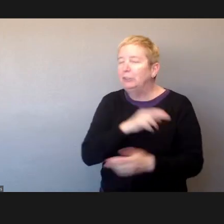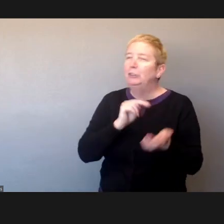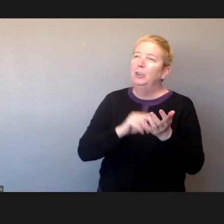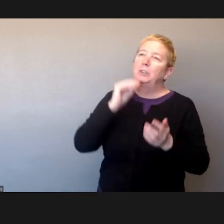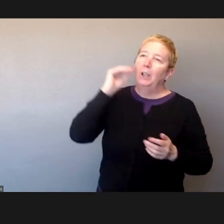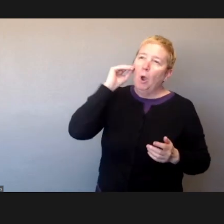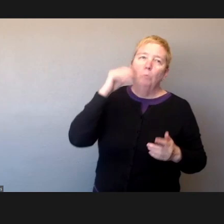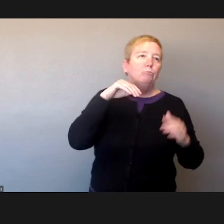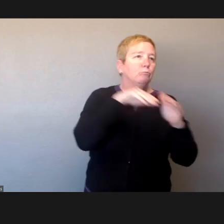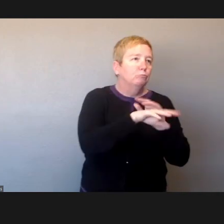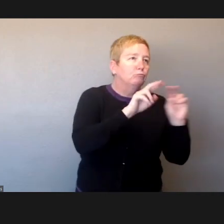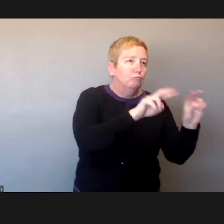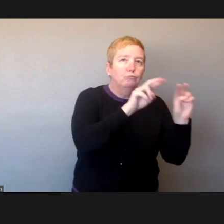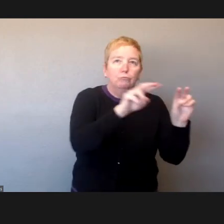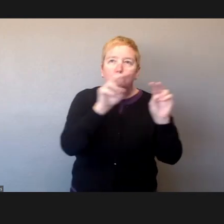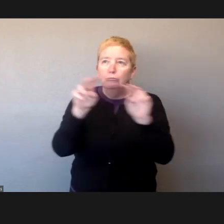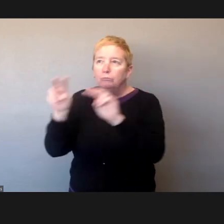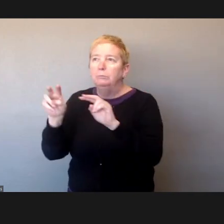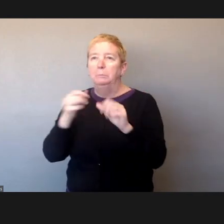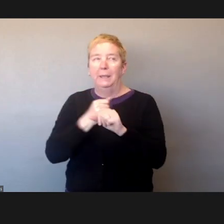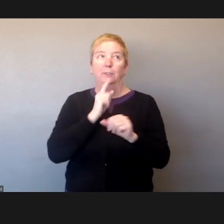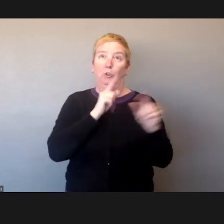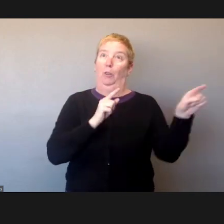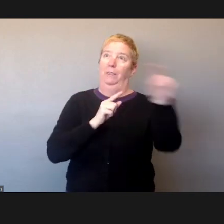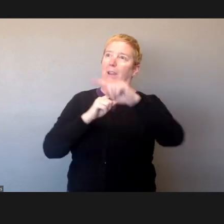meeting license requirements.